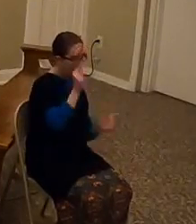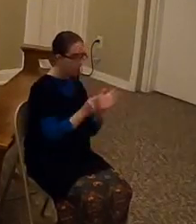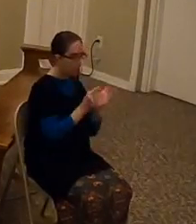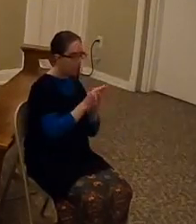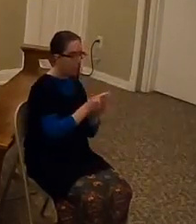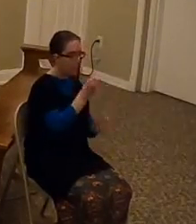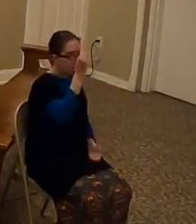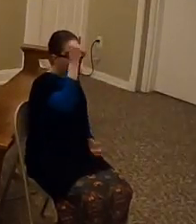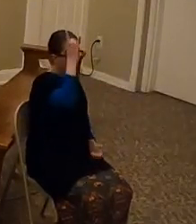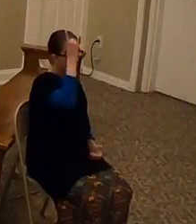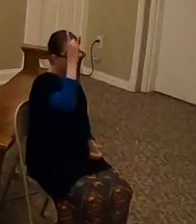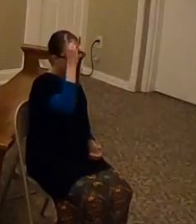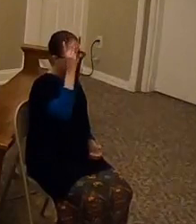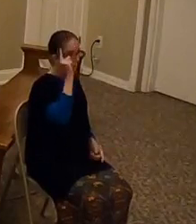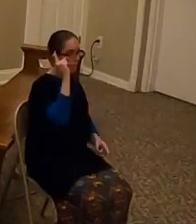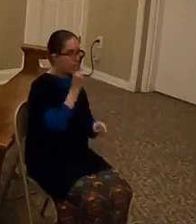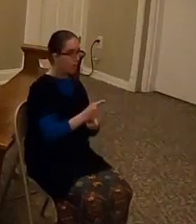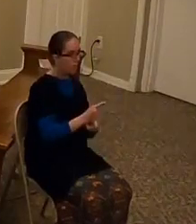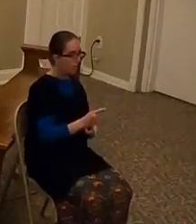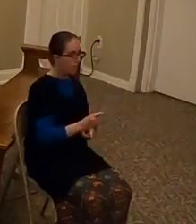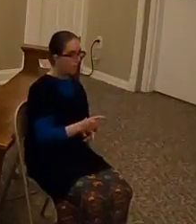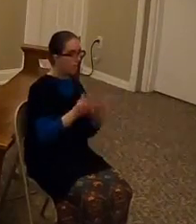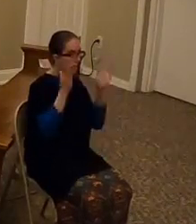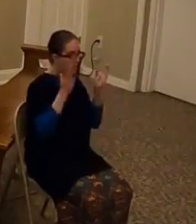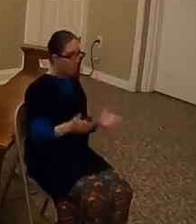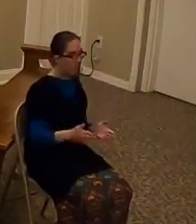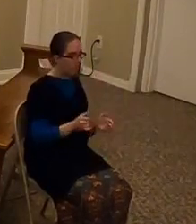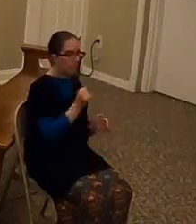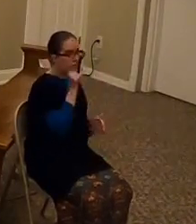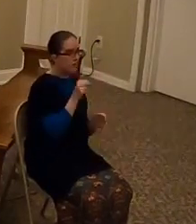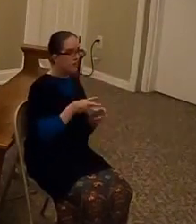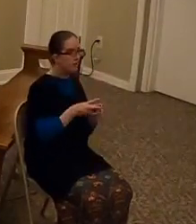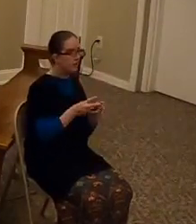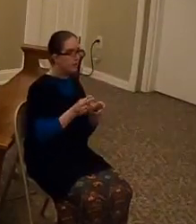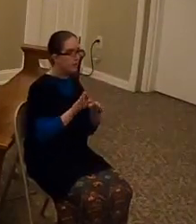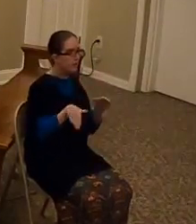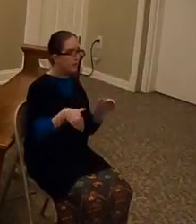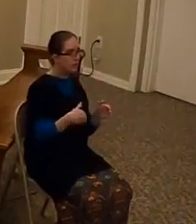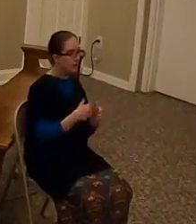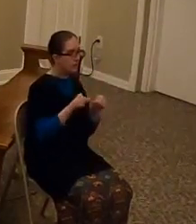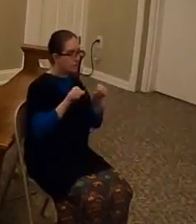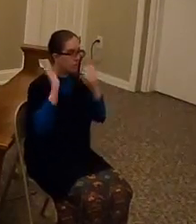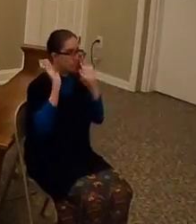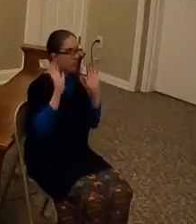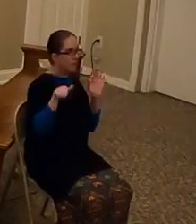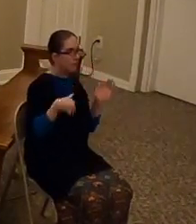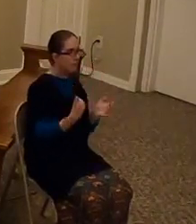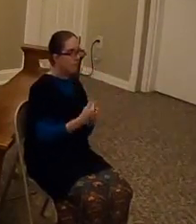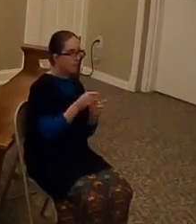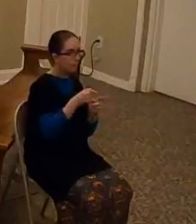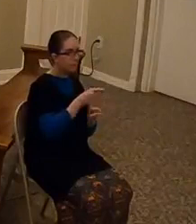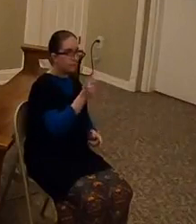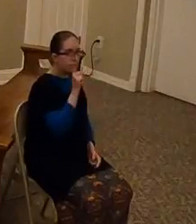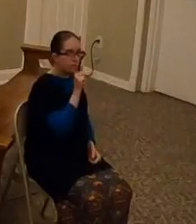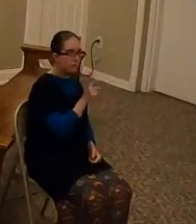instruction and understanding. A righteous person is sold out entirely to truth